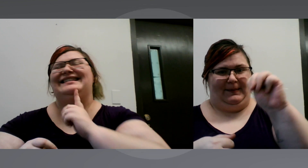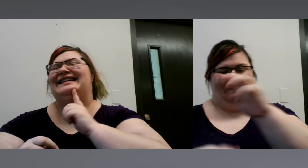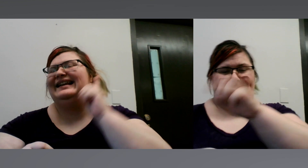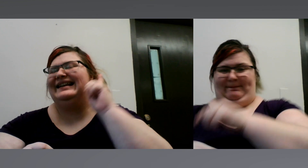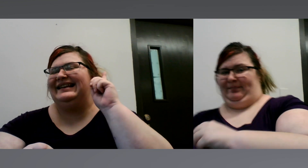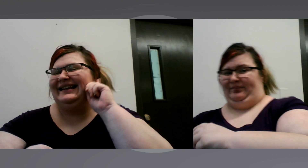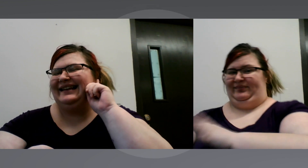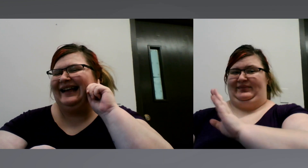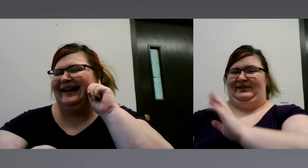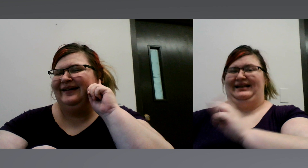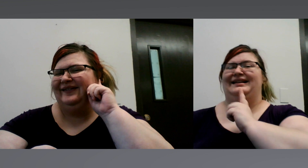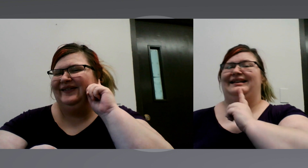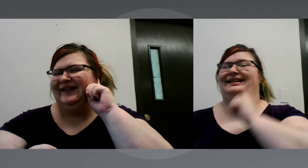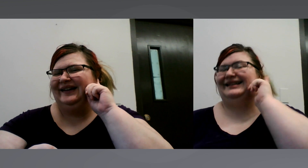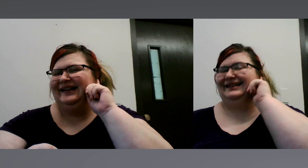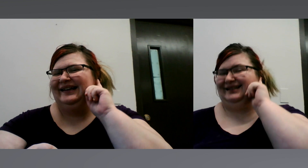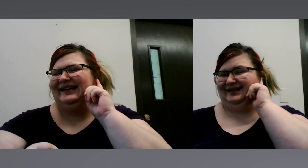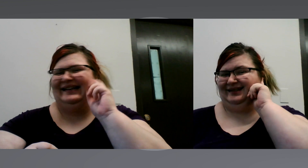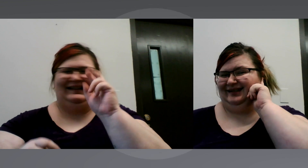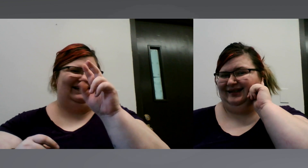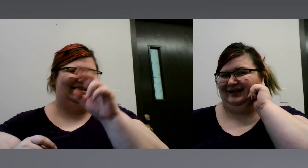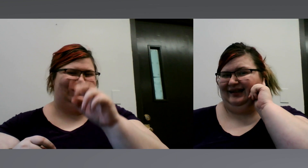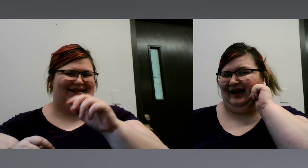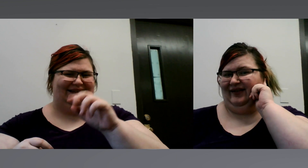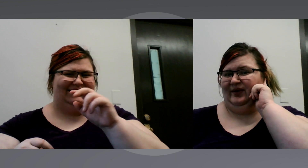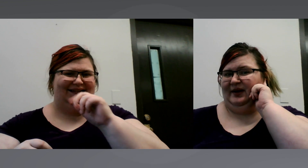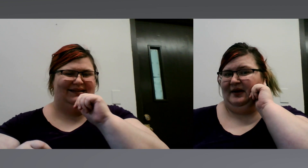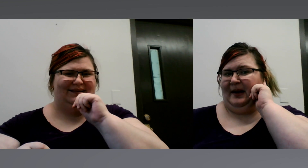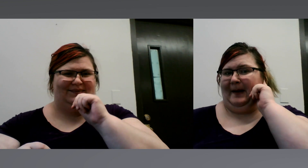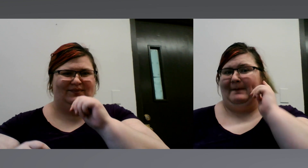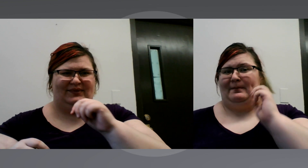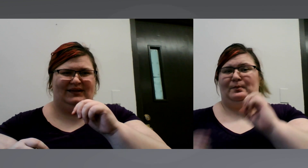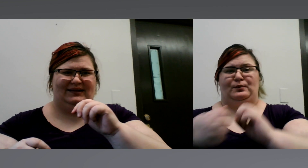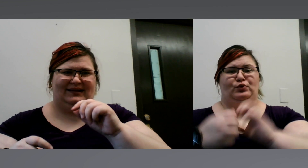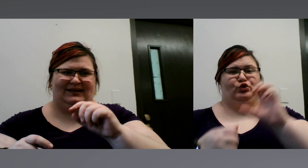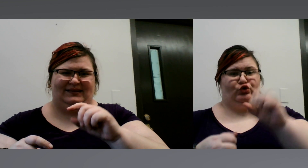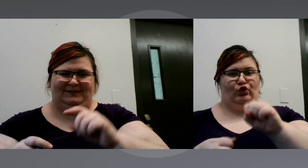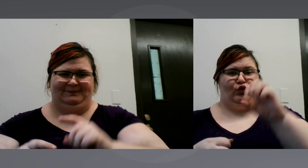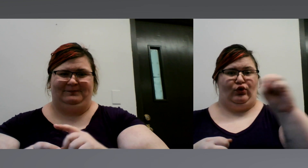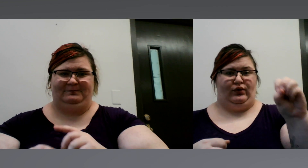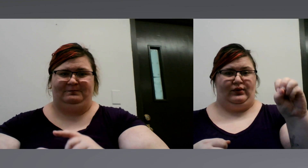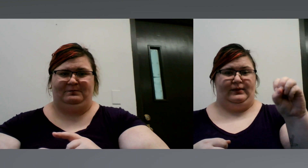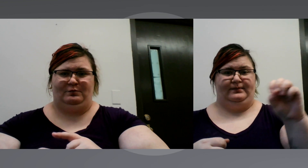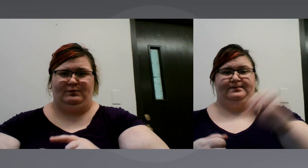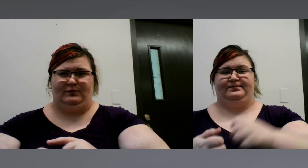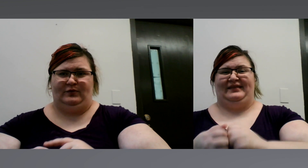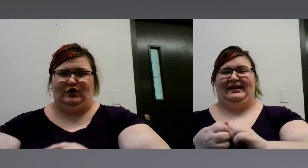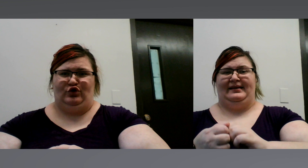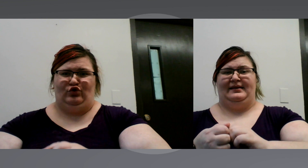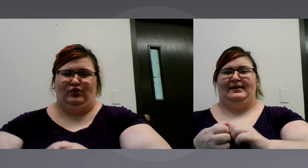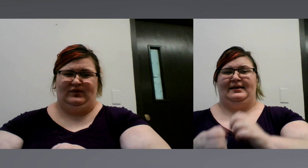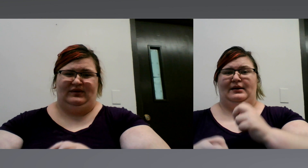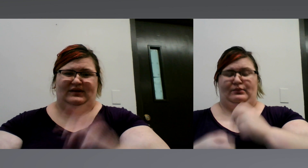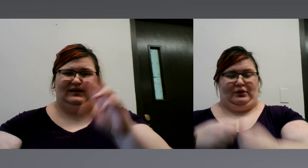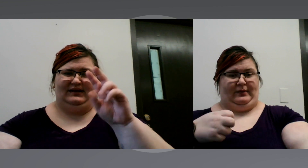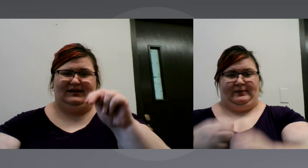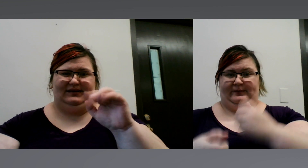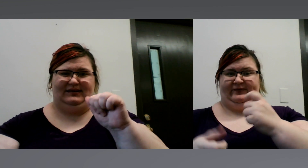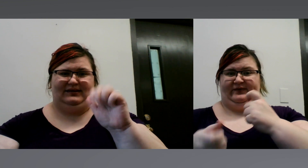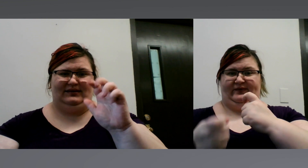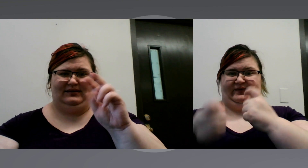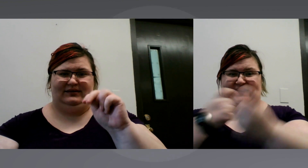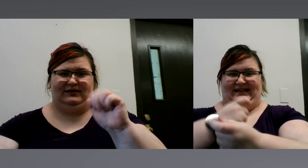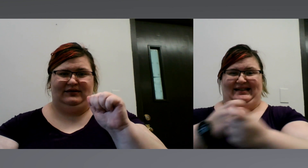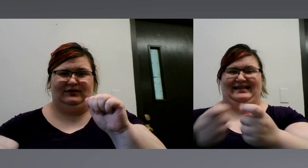She was really hurt and heartbroken, but was there to comfort her and the